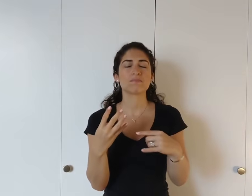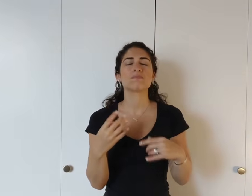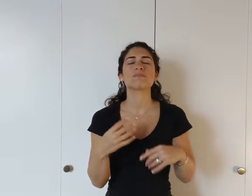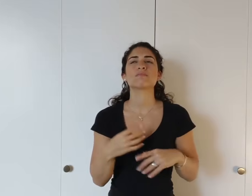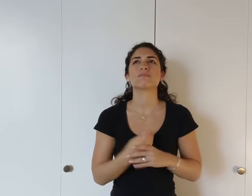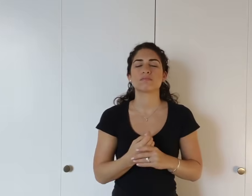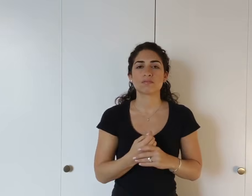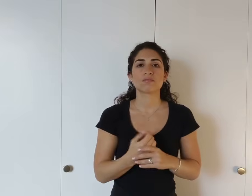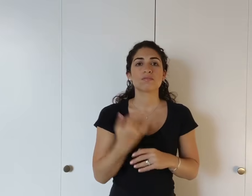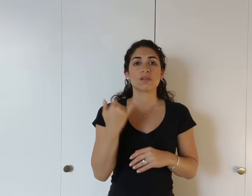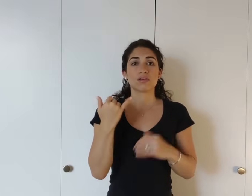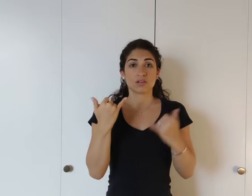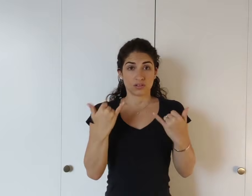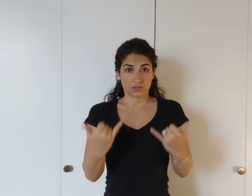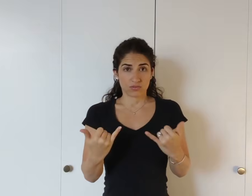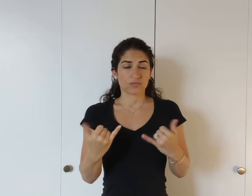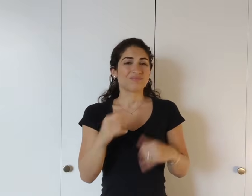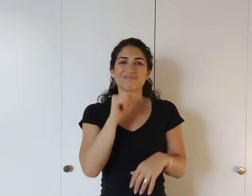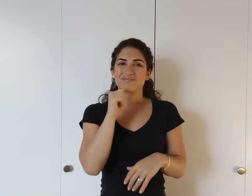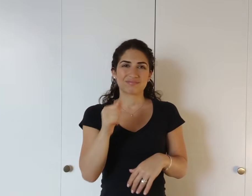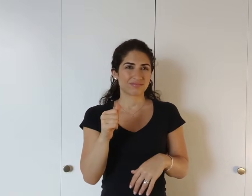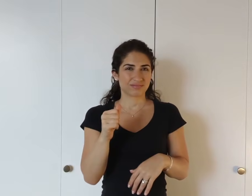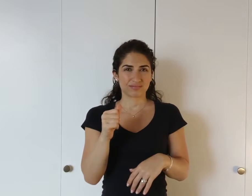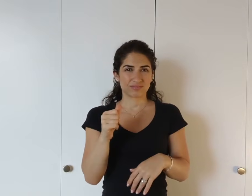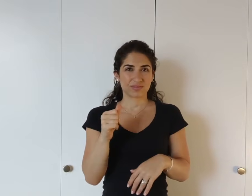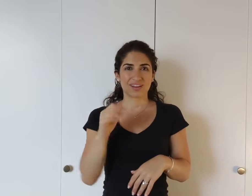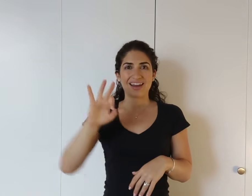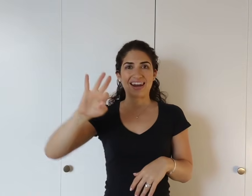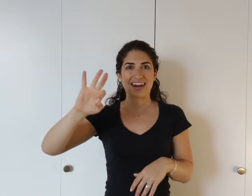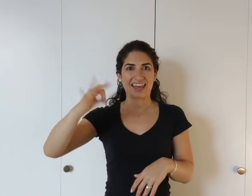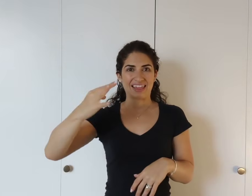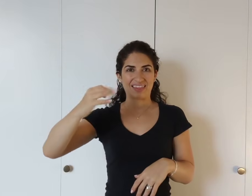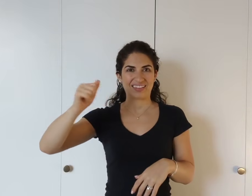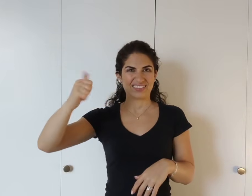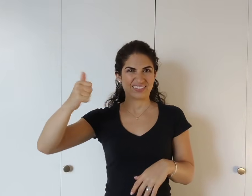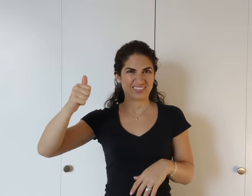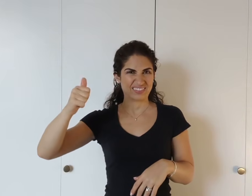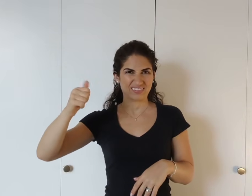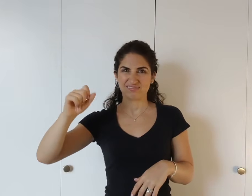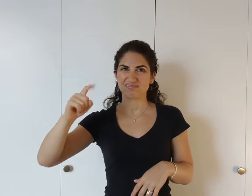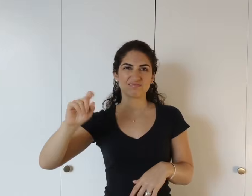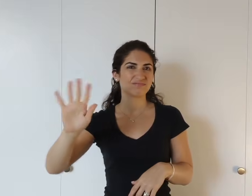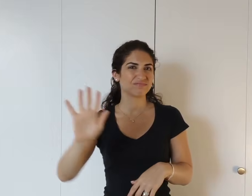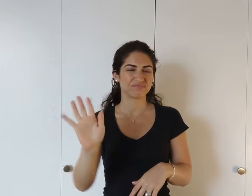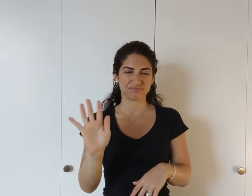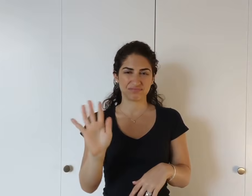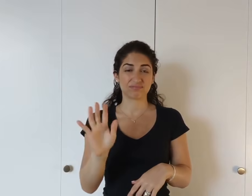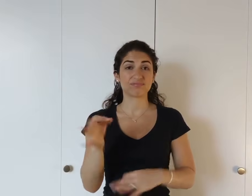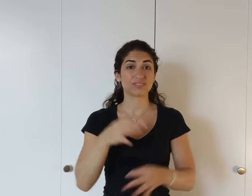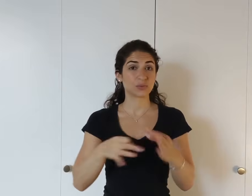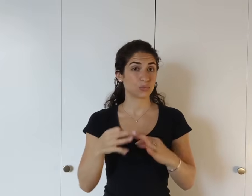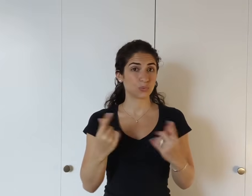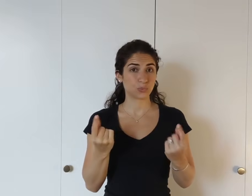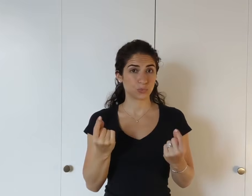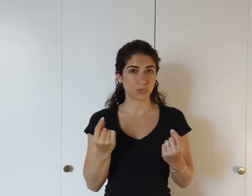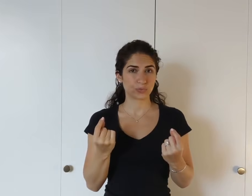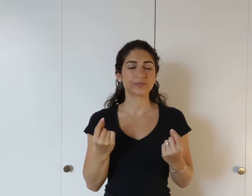years. Now, we don't do 9th and 10th. We substitute it